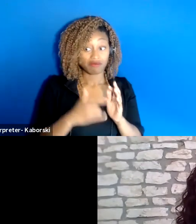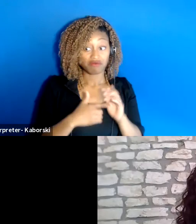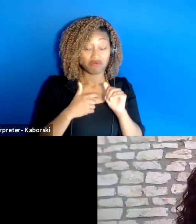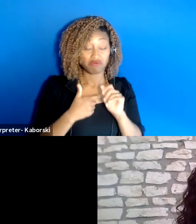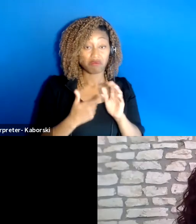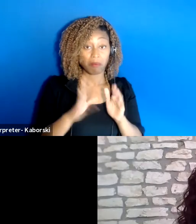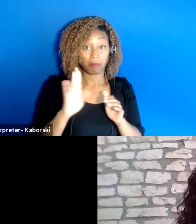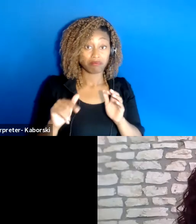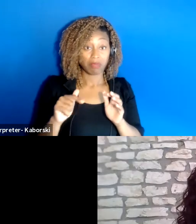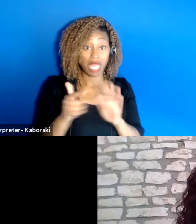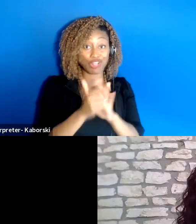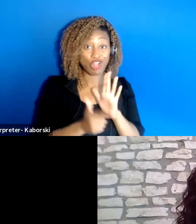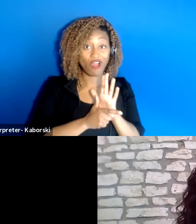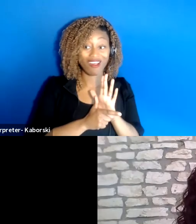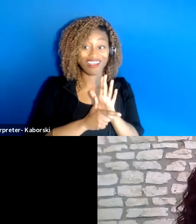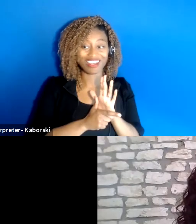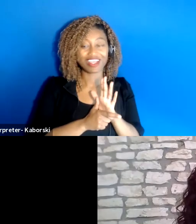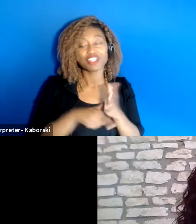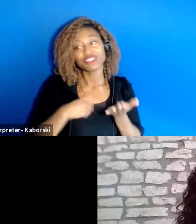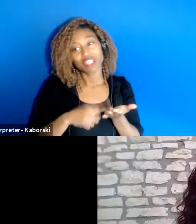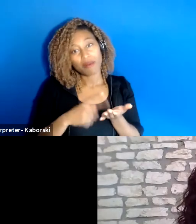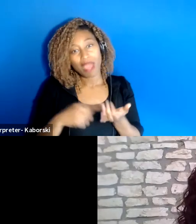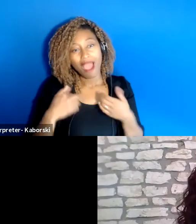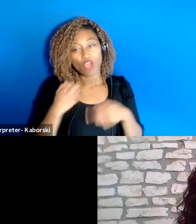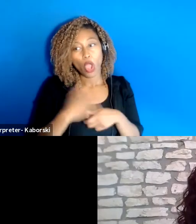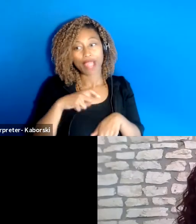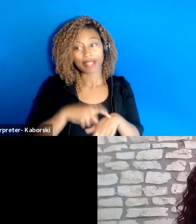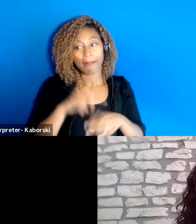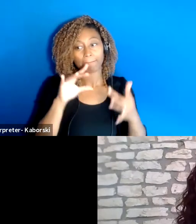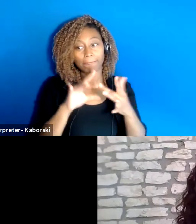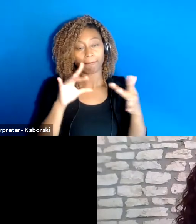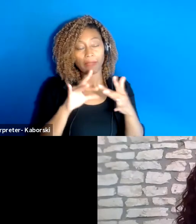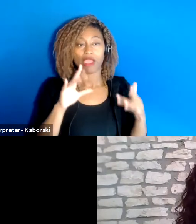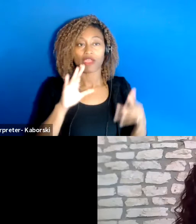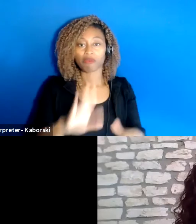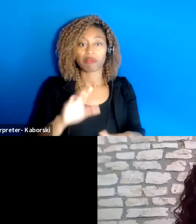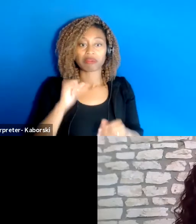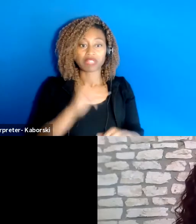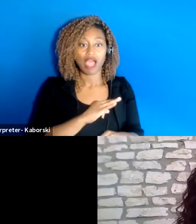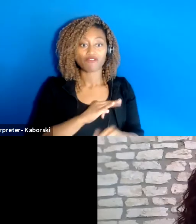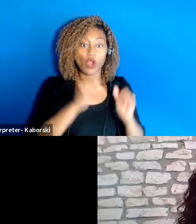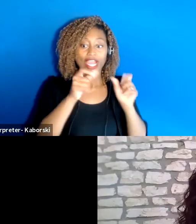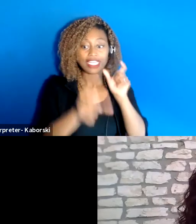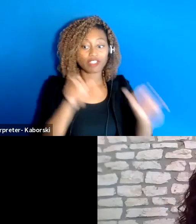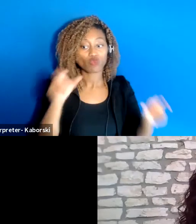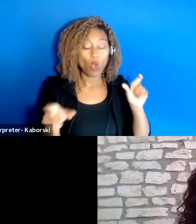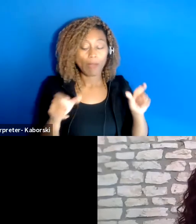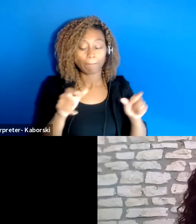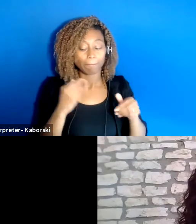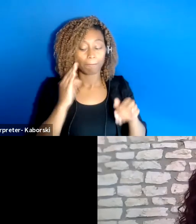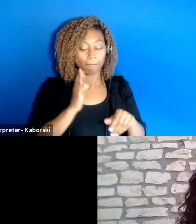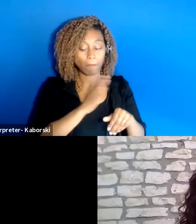if for some reason you're having a hard time reaching staff or individual board members, I think showing up to board meetings